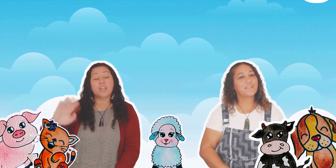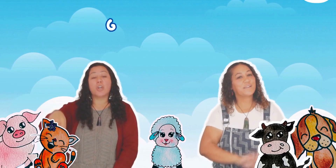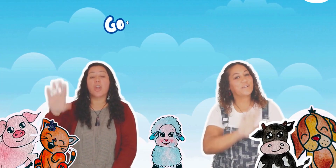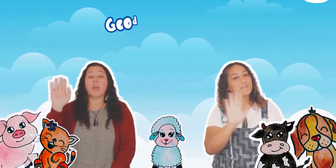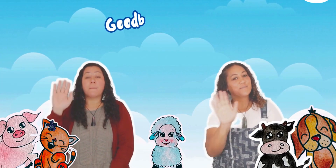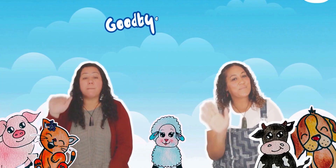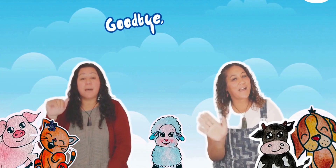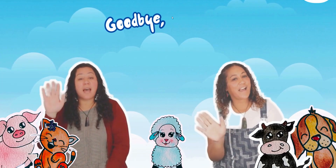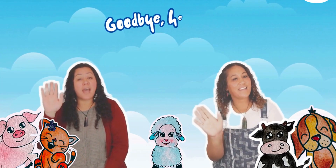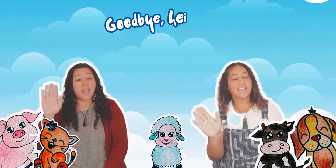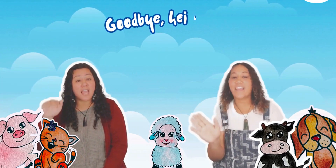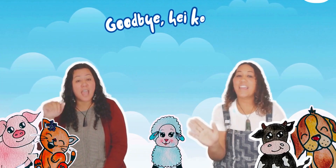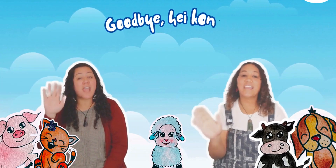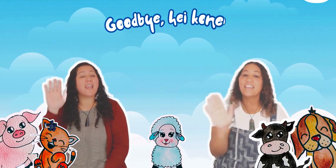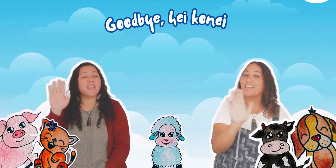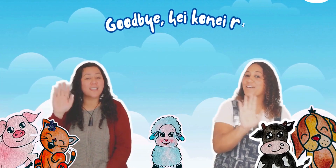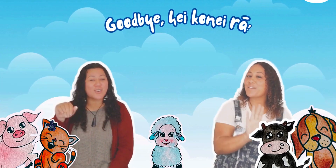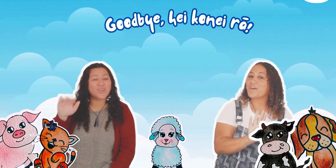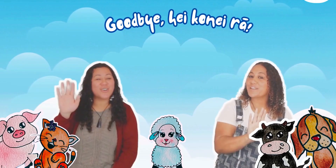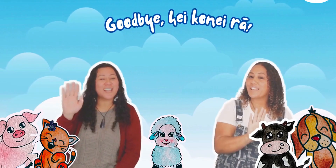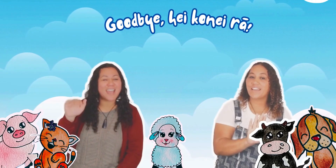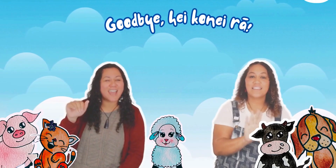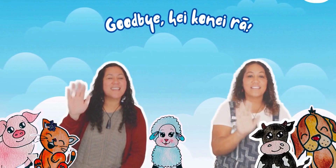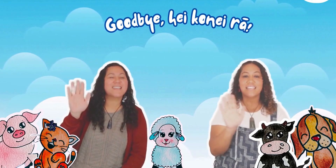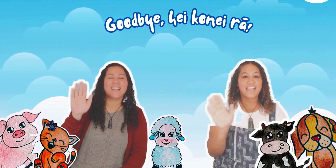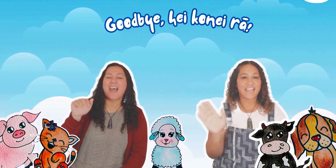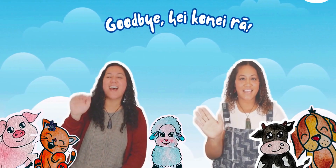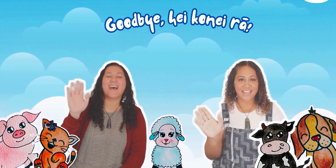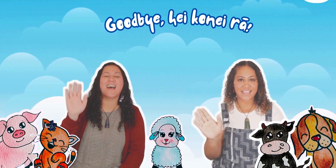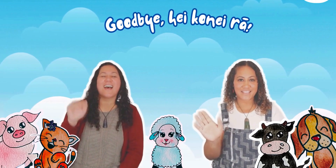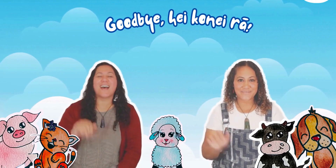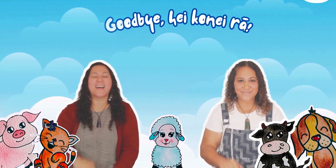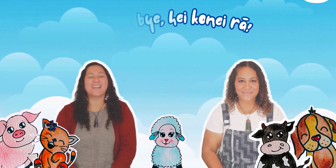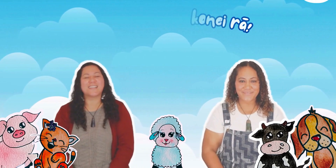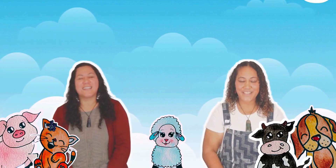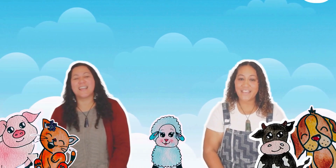soon. Goodbye, hey koneira.